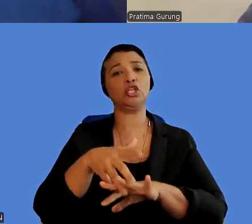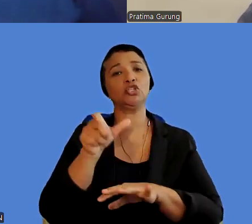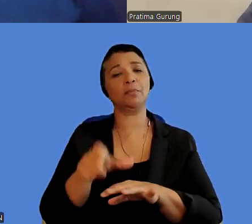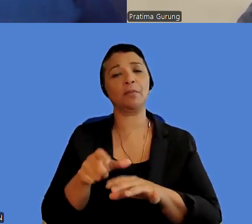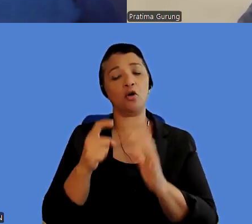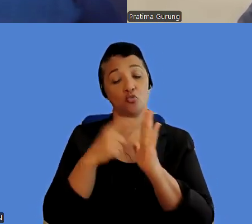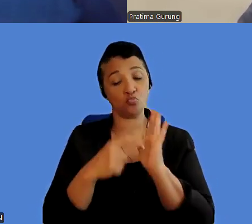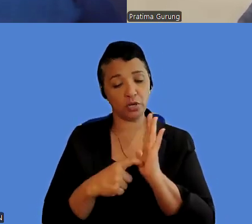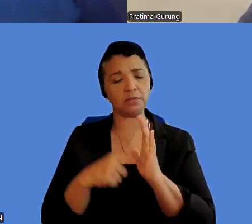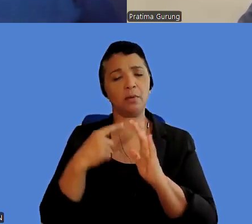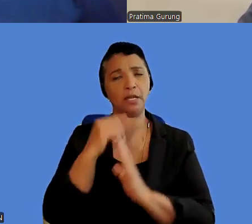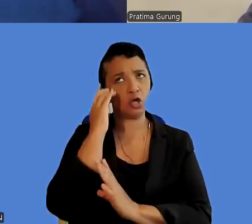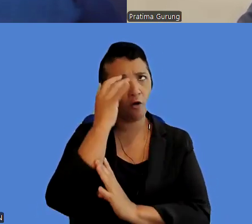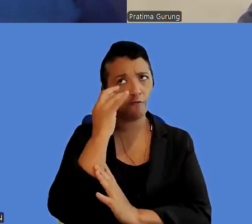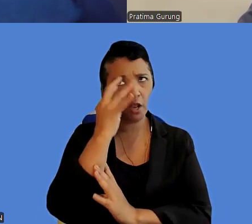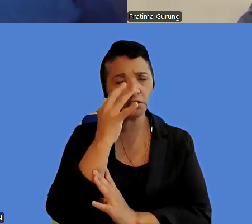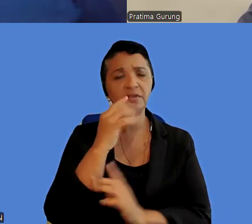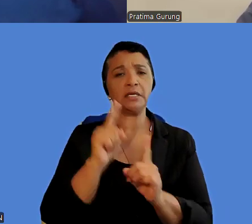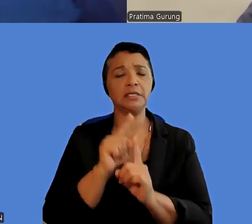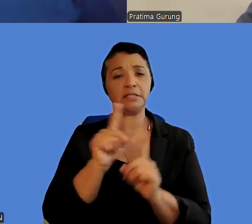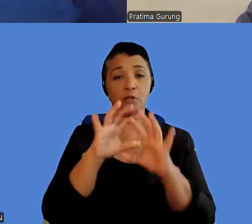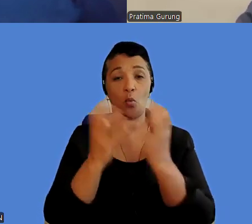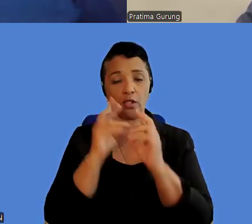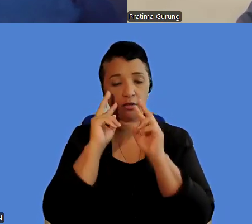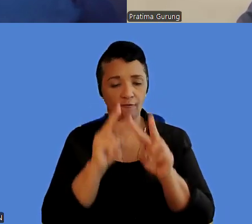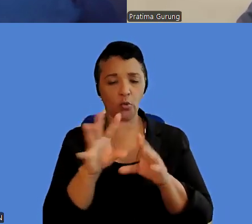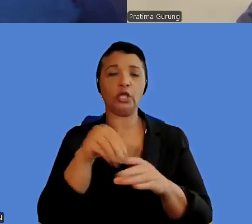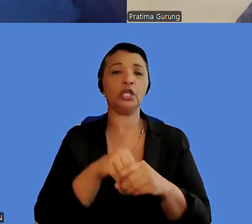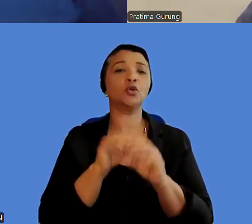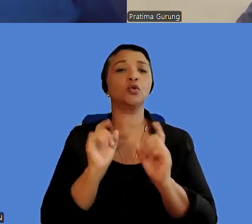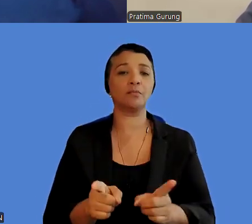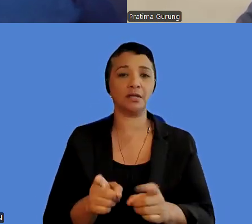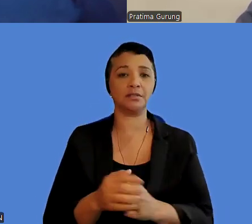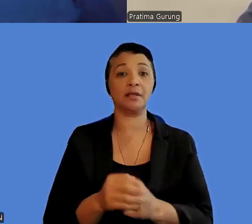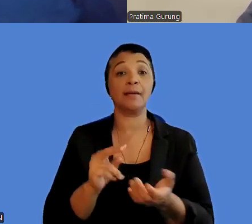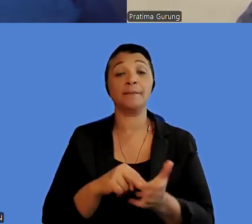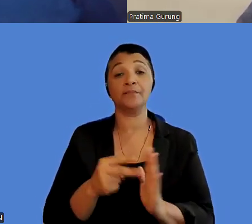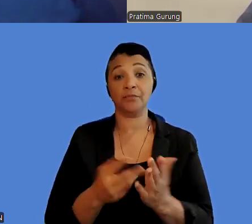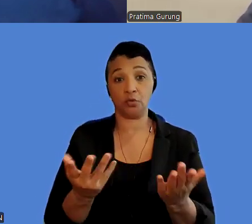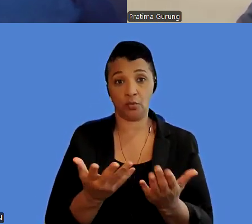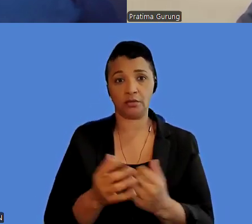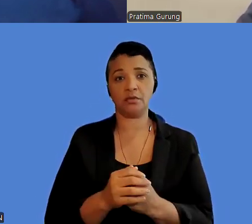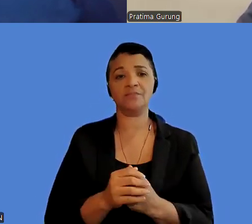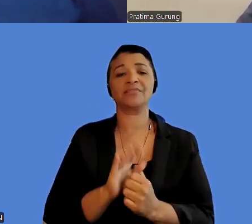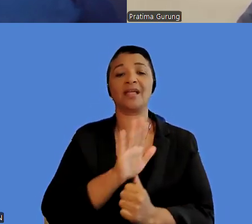and philosophy and indigenous worldview. And what does it look like is it is through their representative or